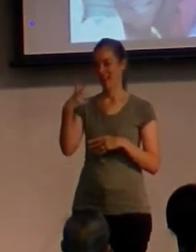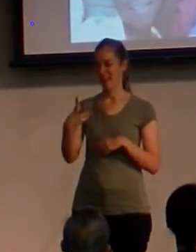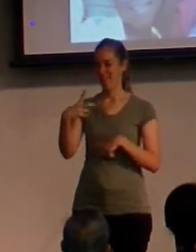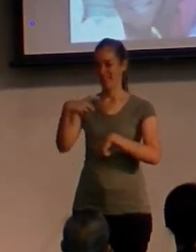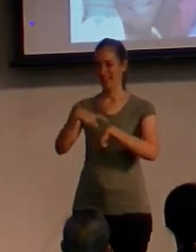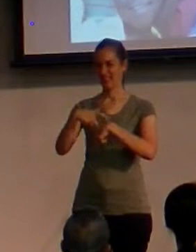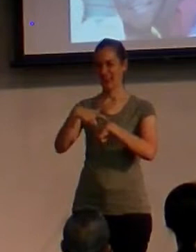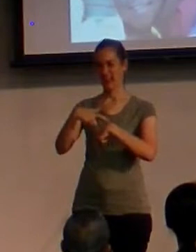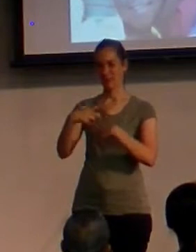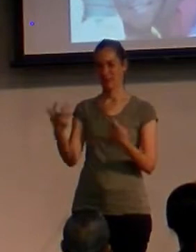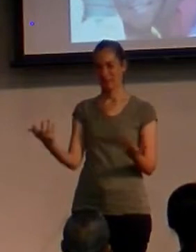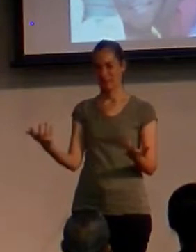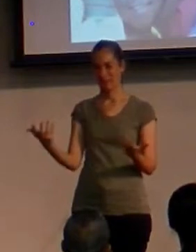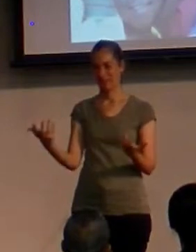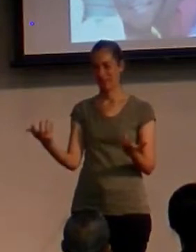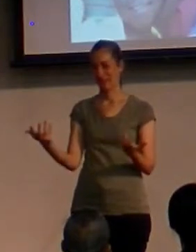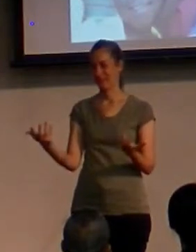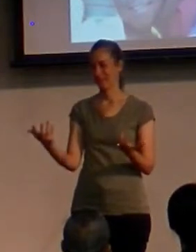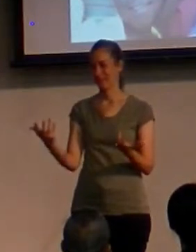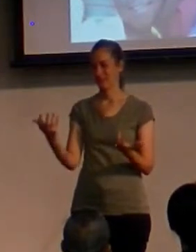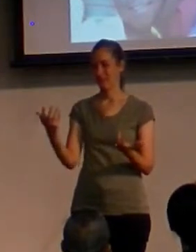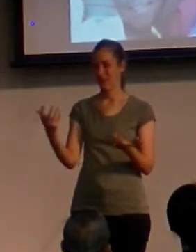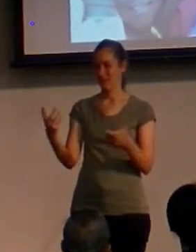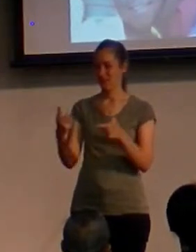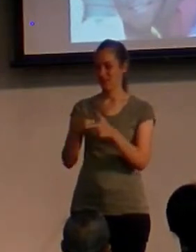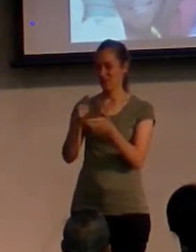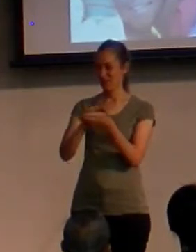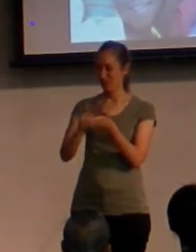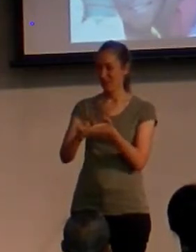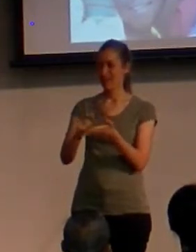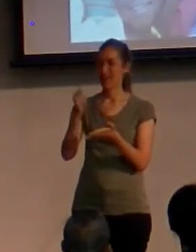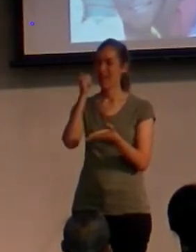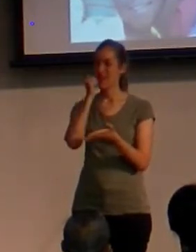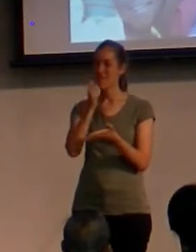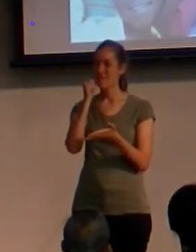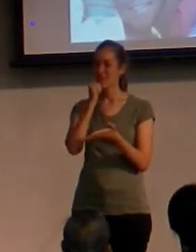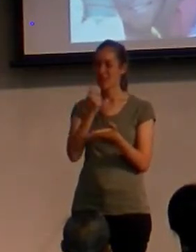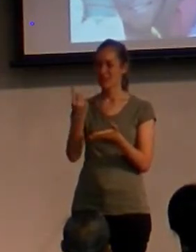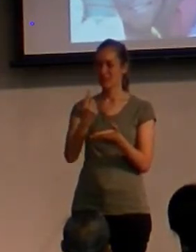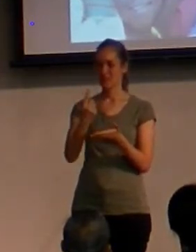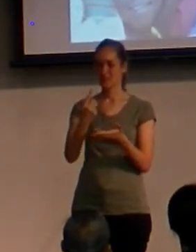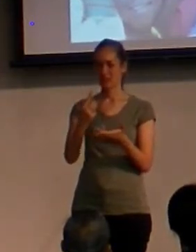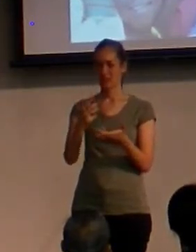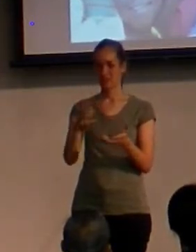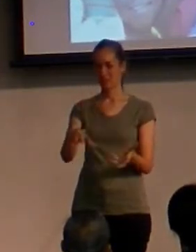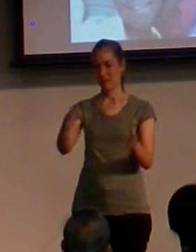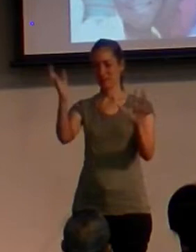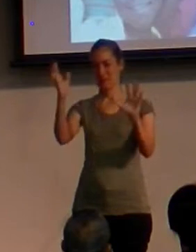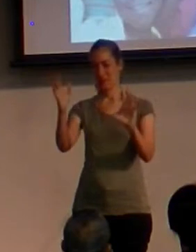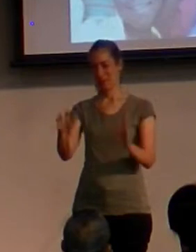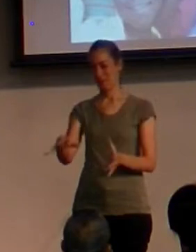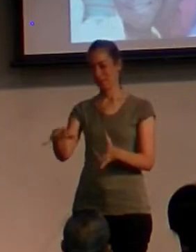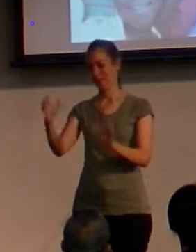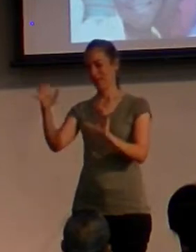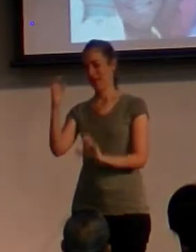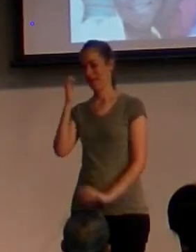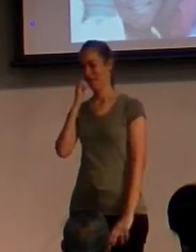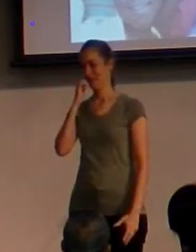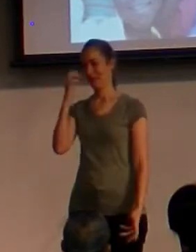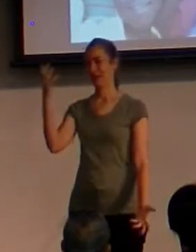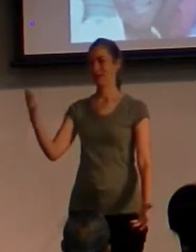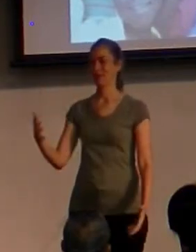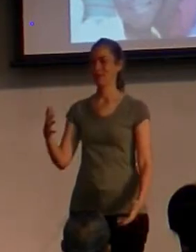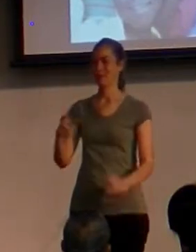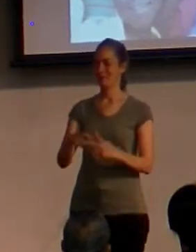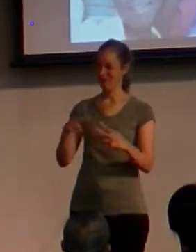the first week, there was something that didn't work, and so it was quite a challenge.